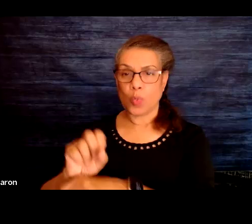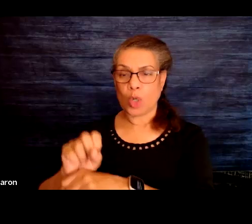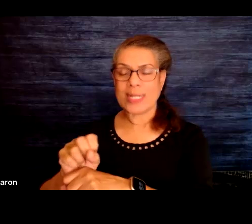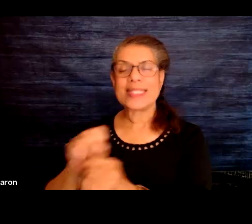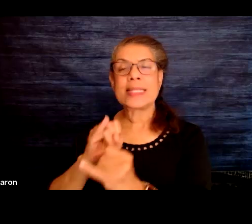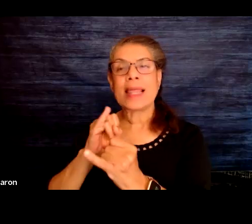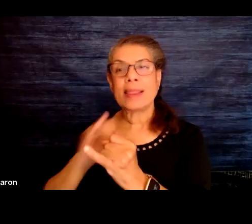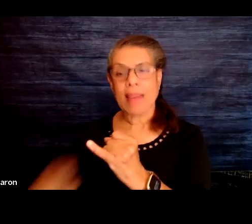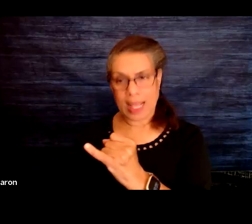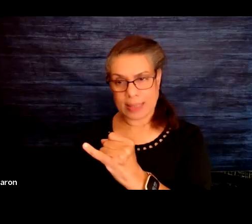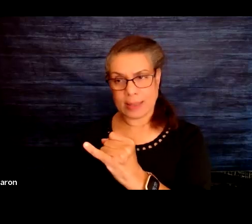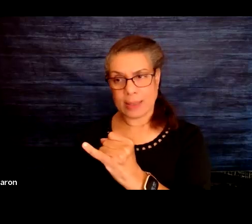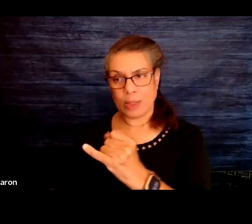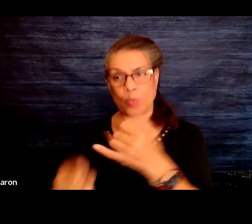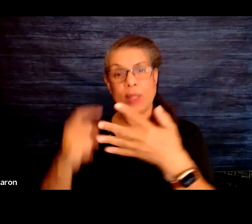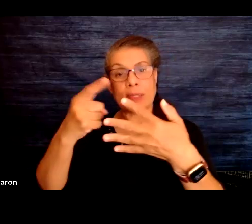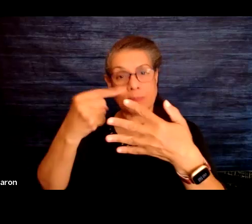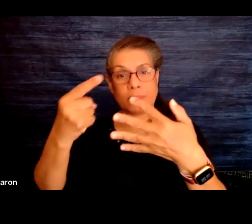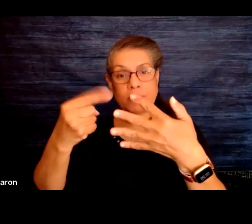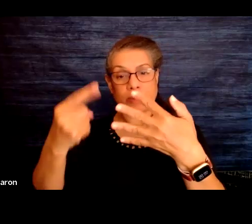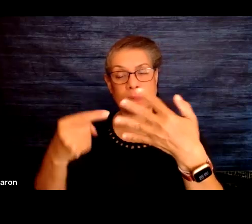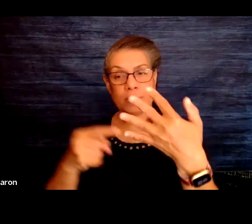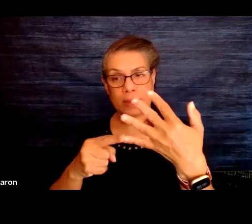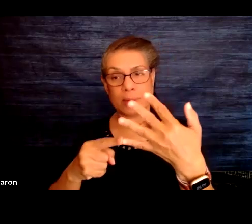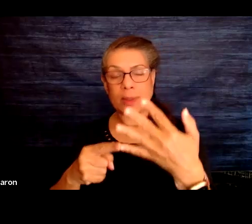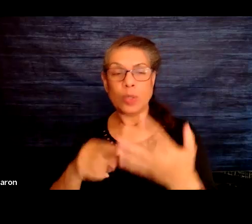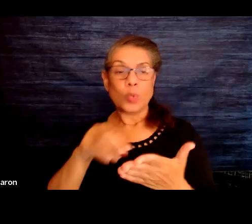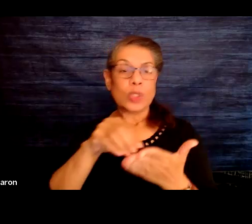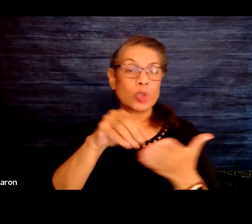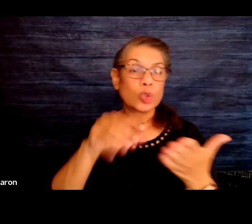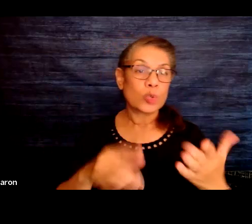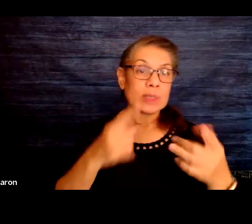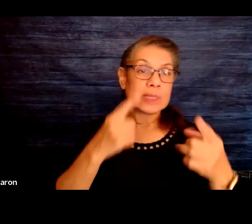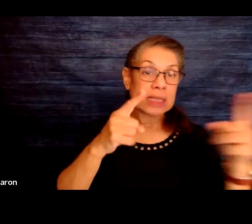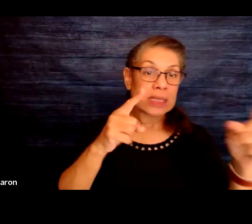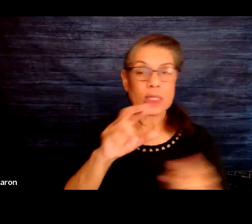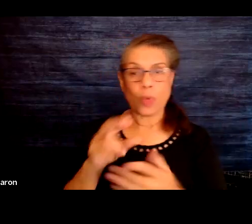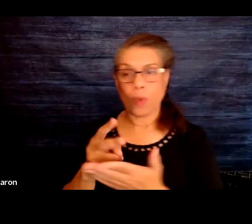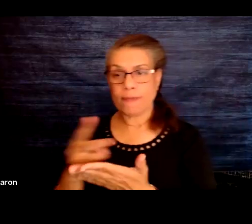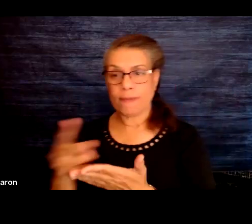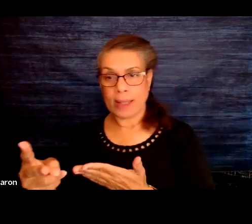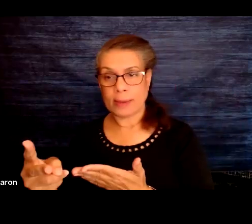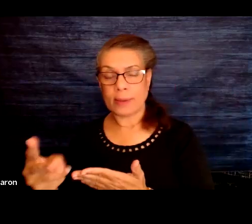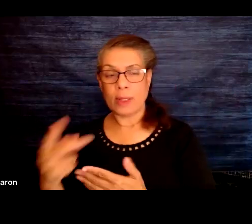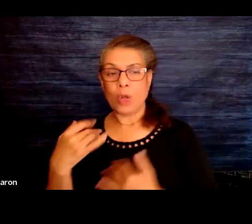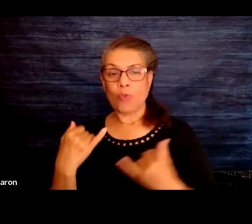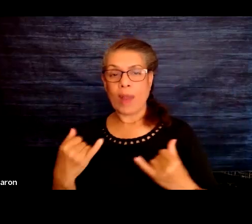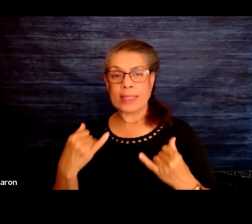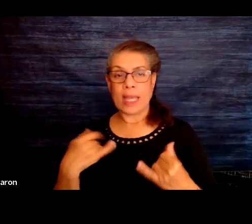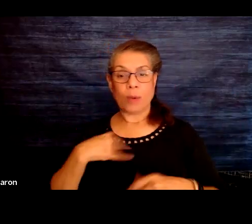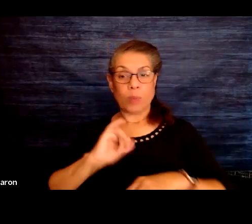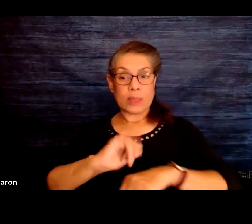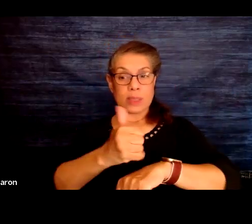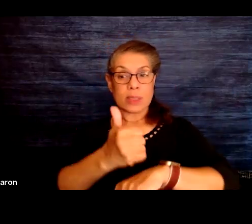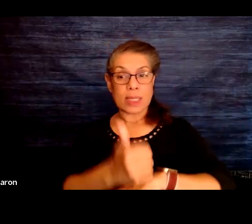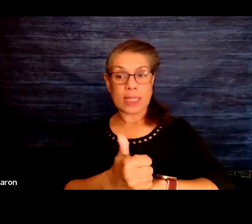that's really where it's at. And that's the reason why initiatives either succeed or fail. So the fact that we're sort of laying this out